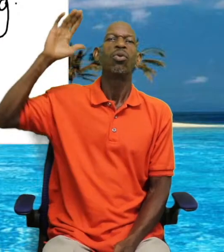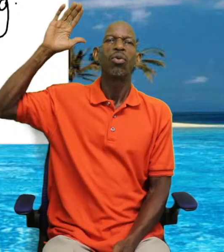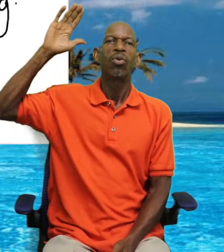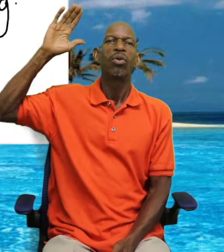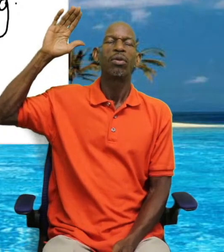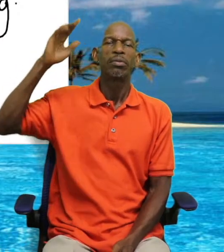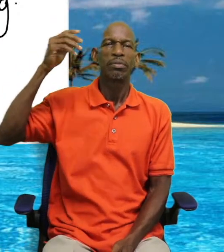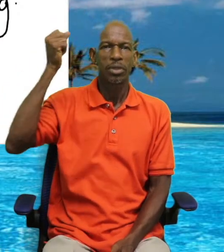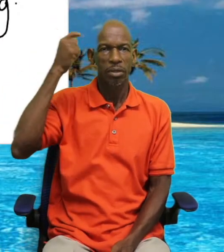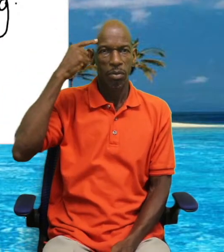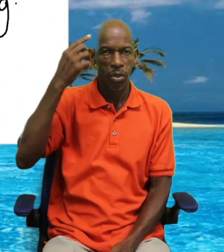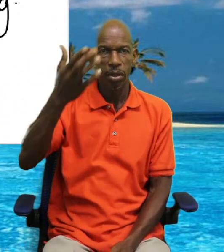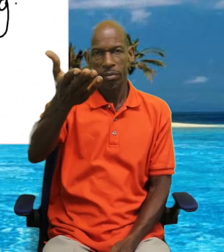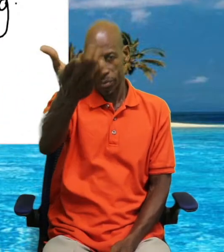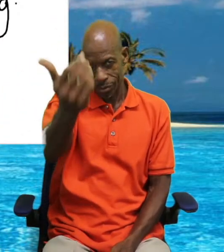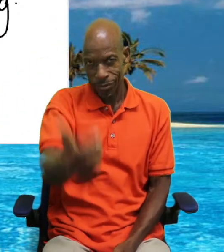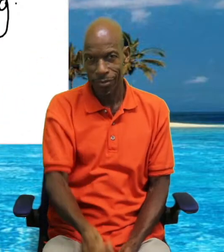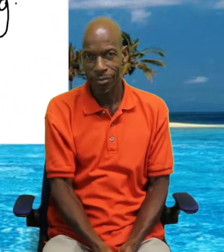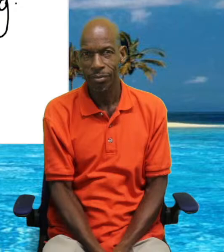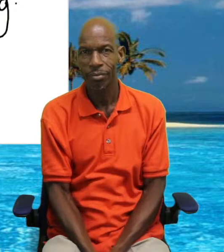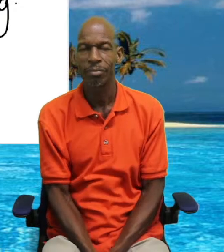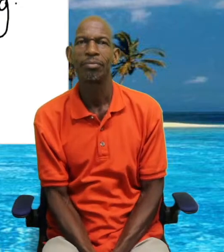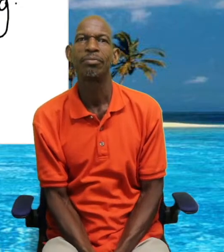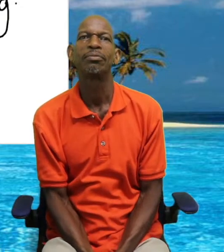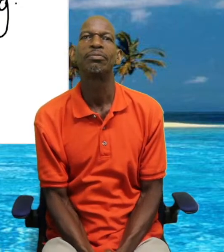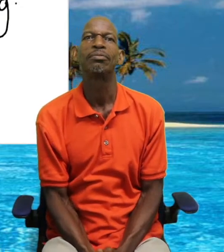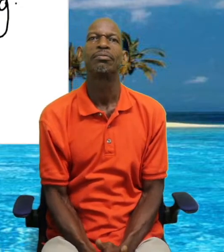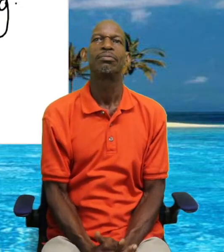Yes, Shabriki, you want to try?